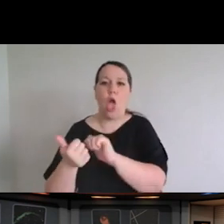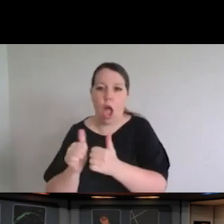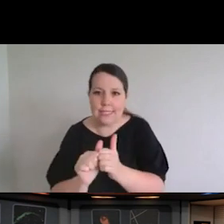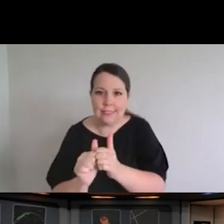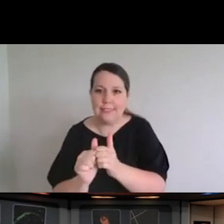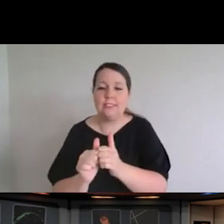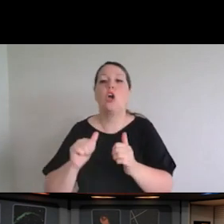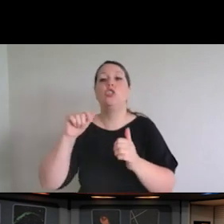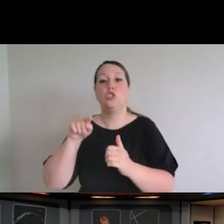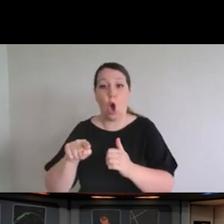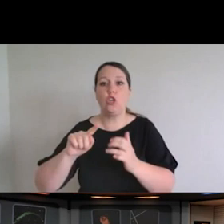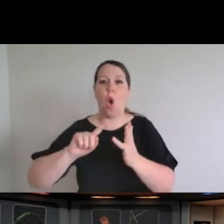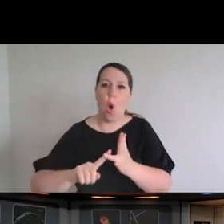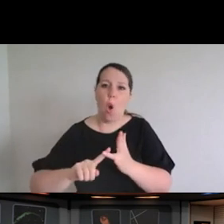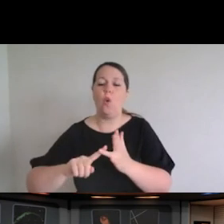www.aodaalliance.org,